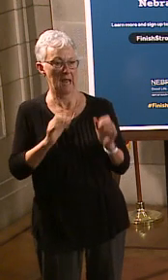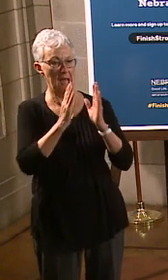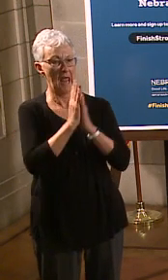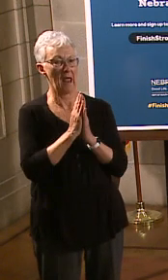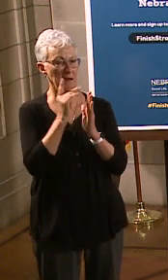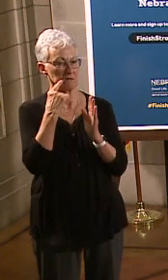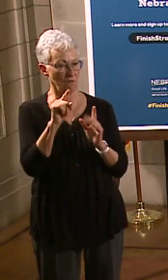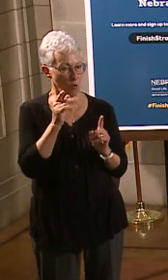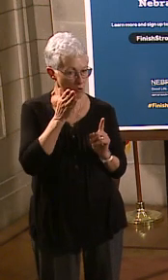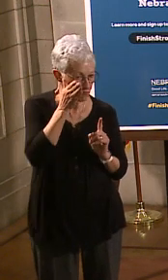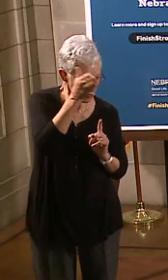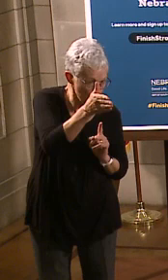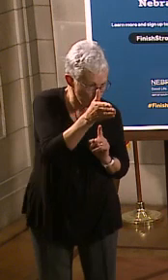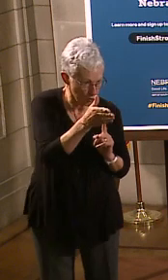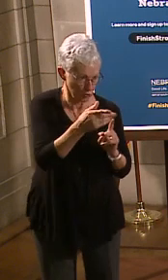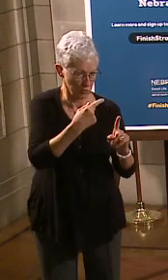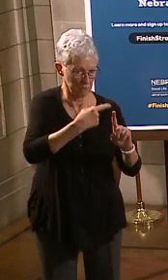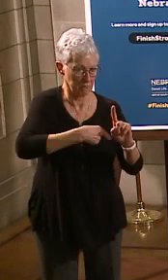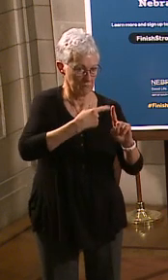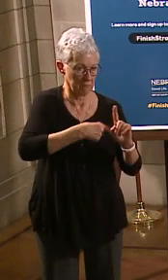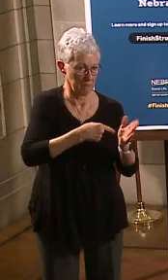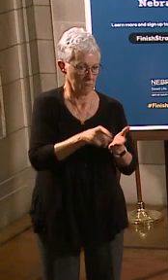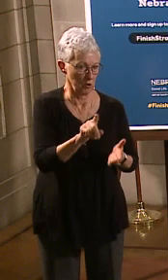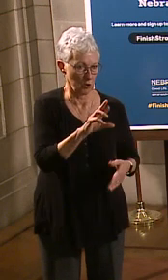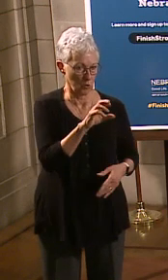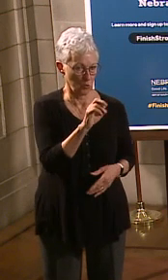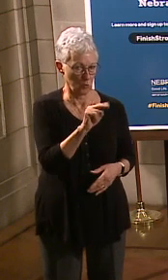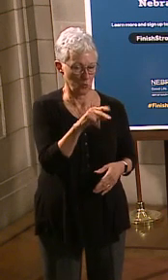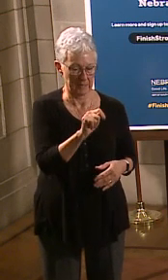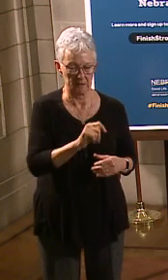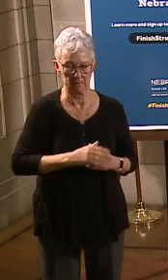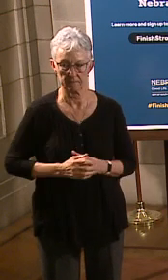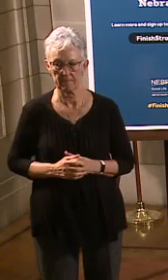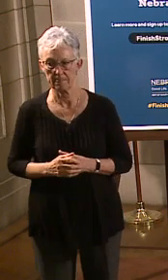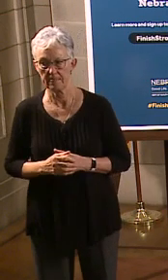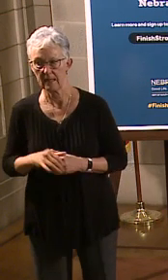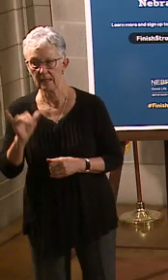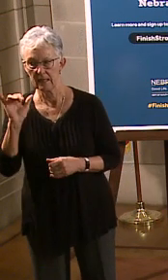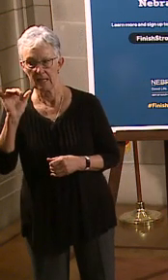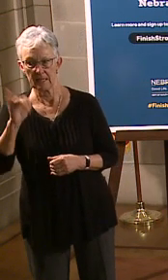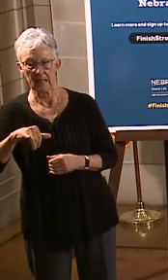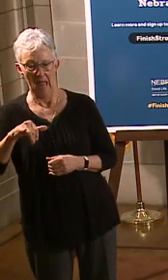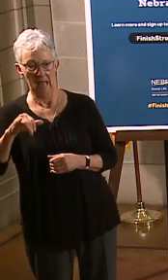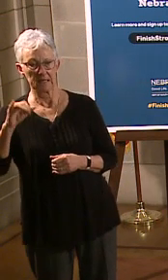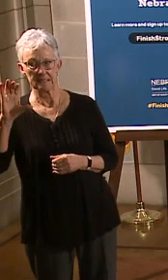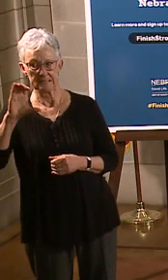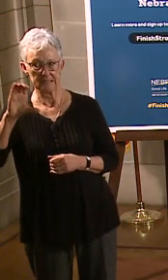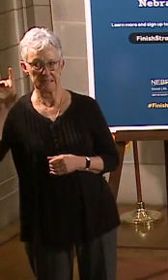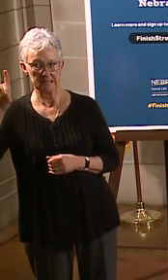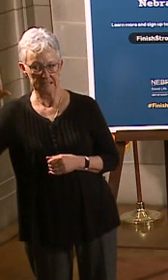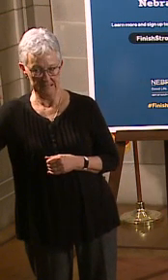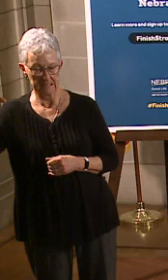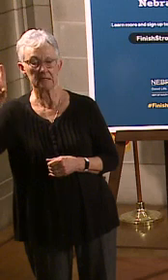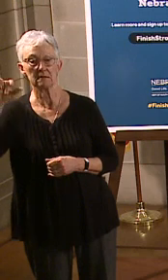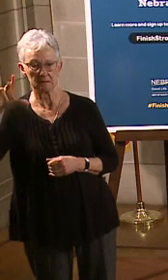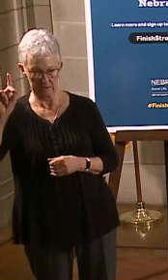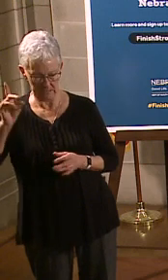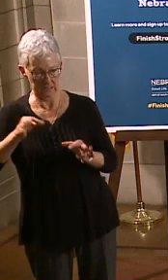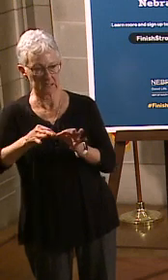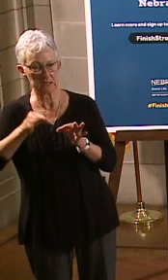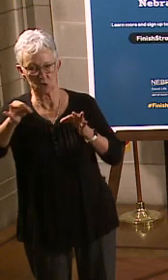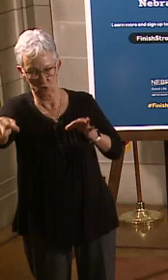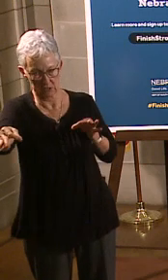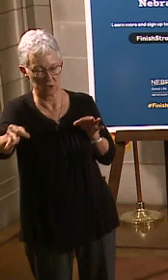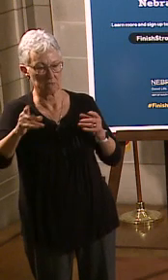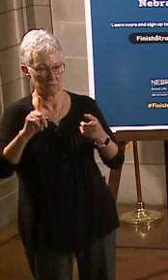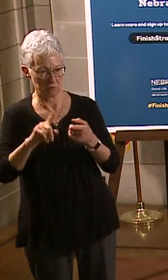I would like to note that on April 1st of 2021, the CDC eviction moratorium was extended. It was otherwise going to end on March 31st,